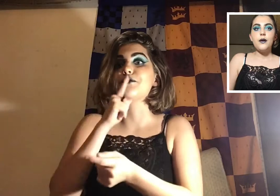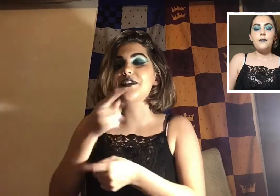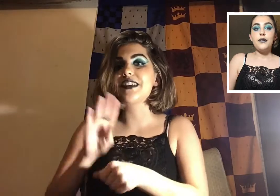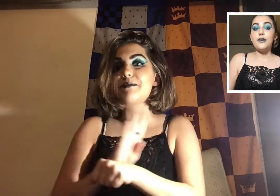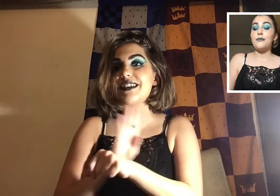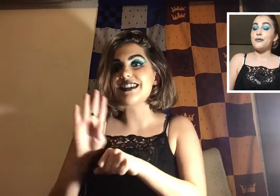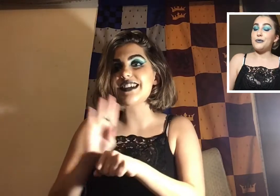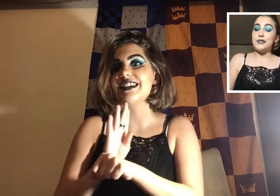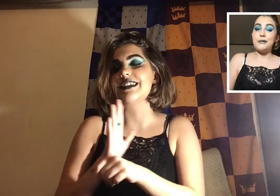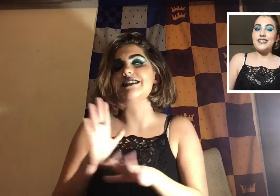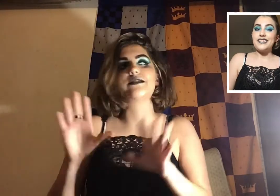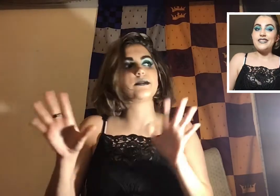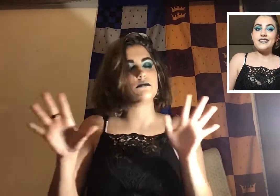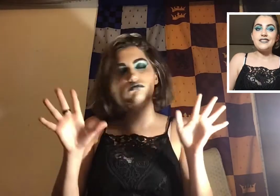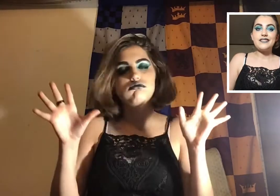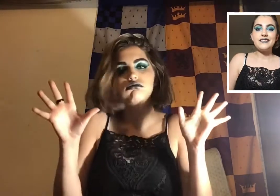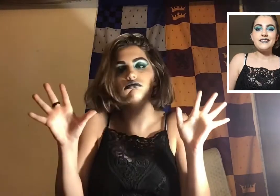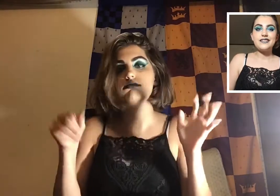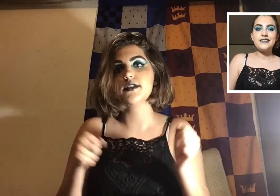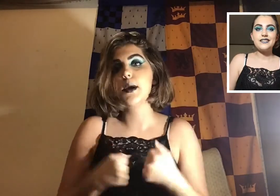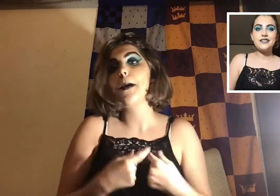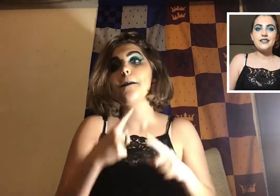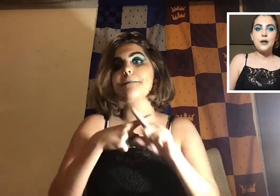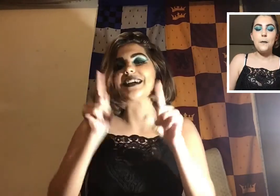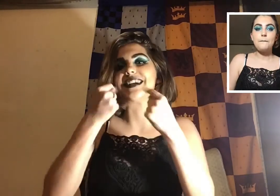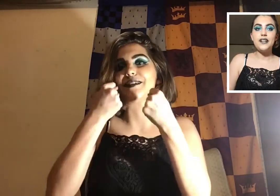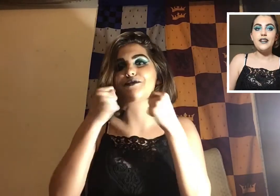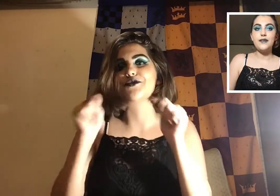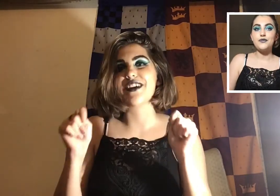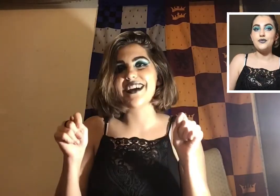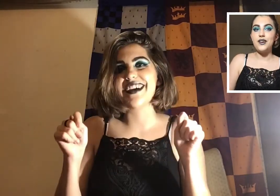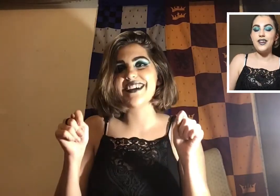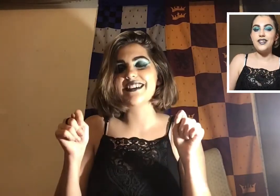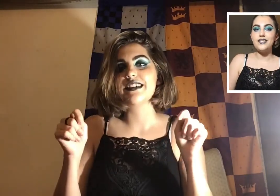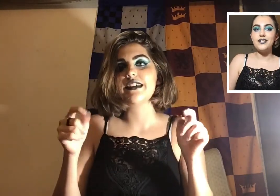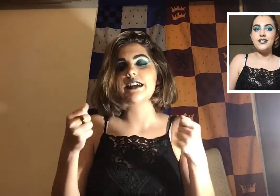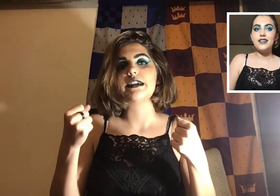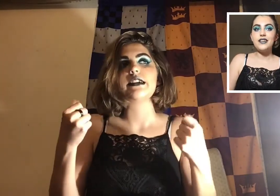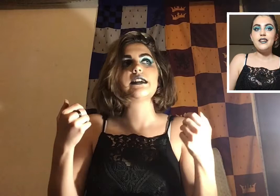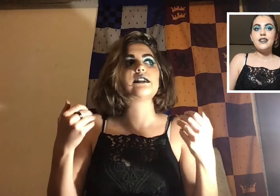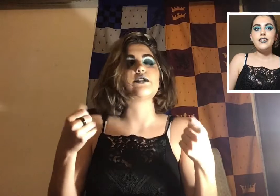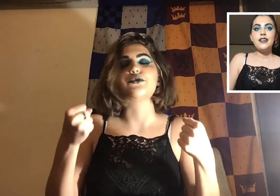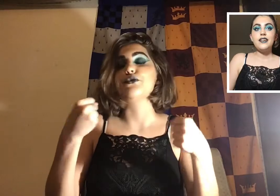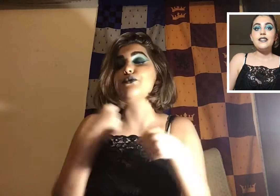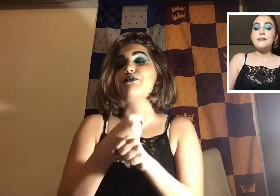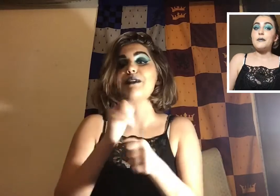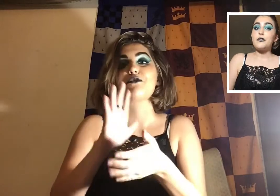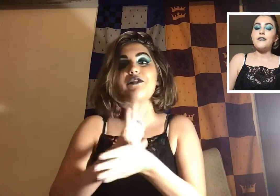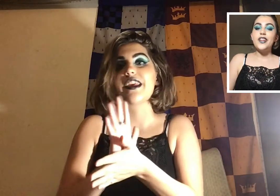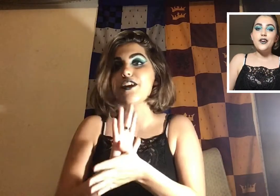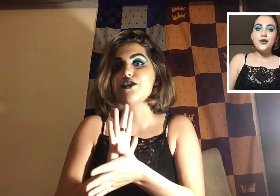Been really busy. But I'm trying to make more